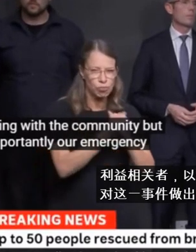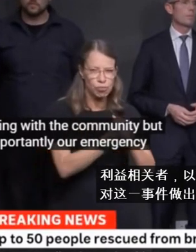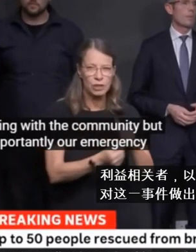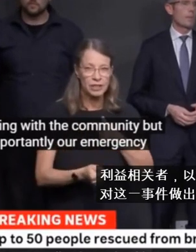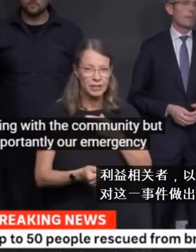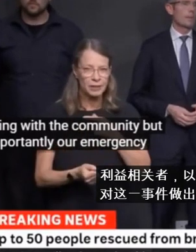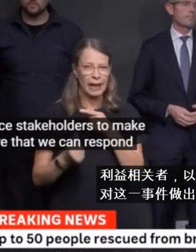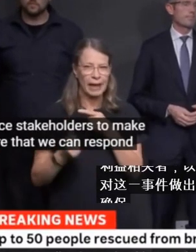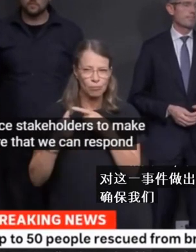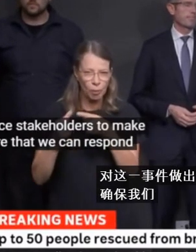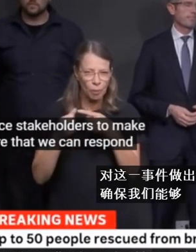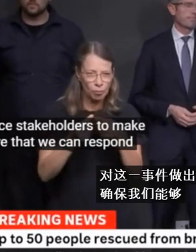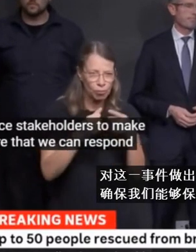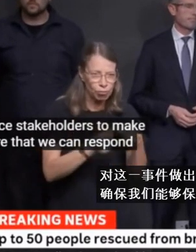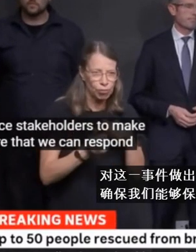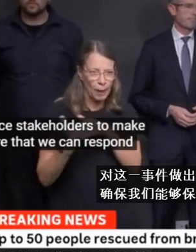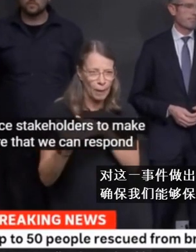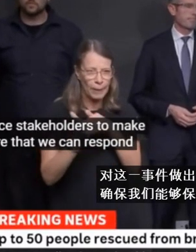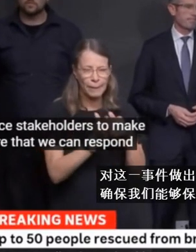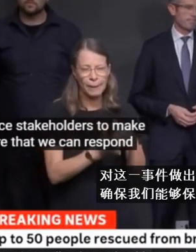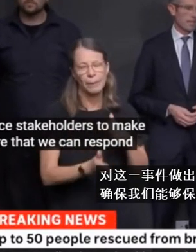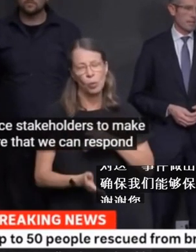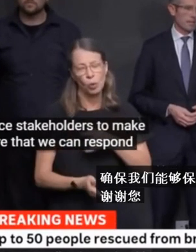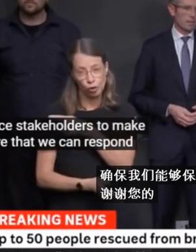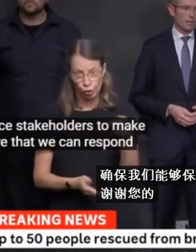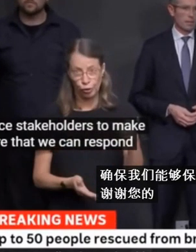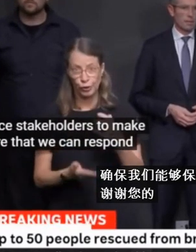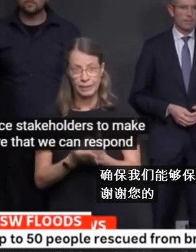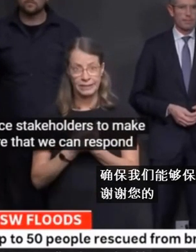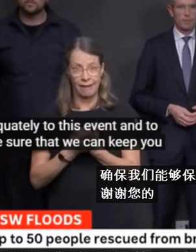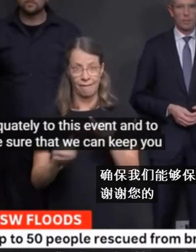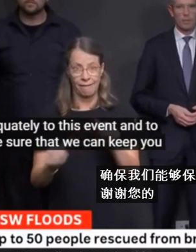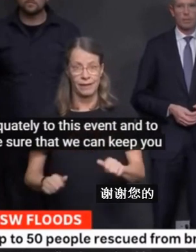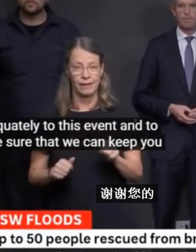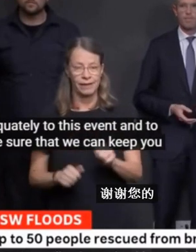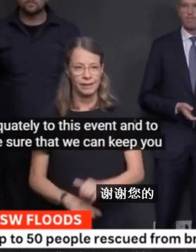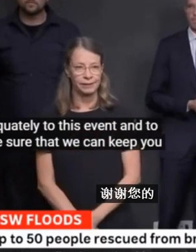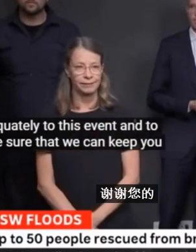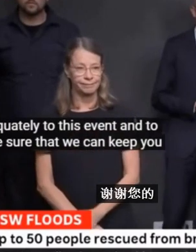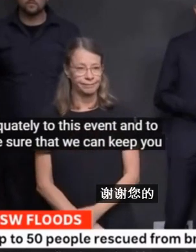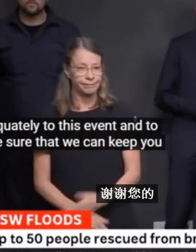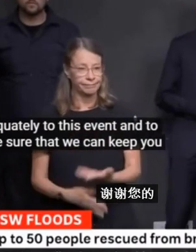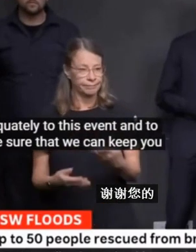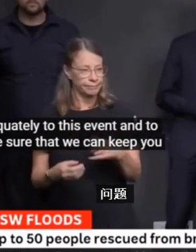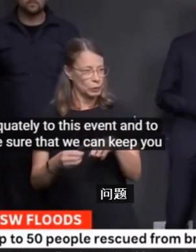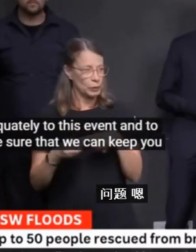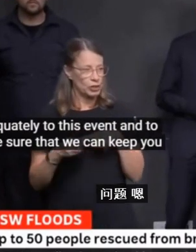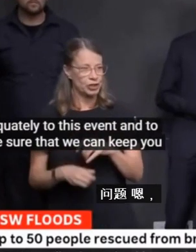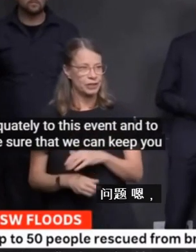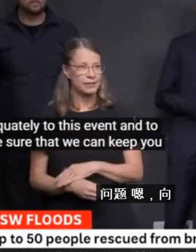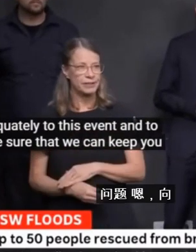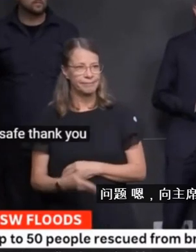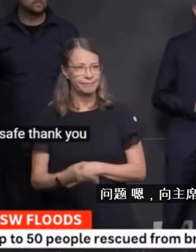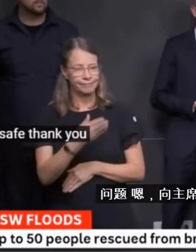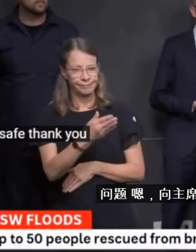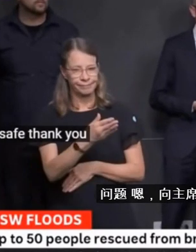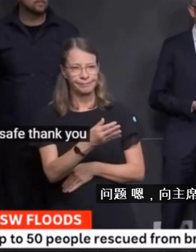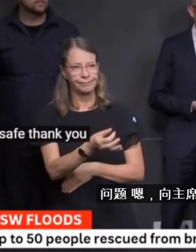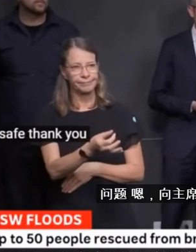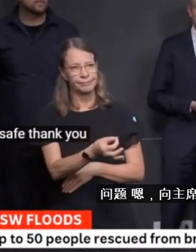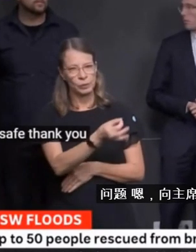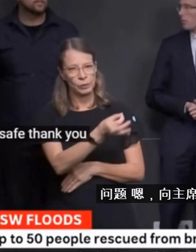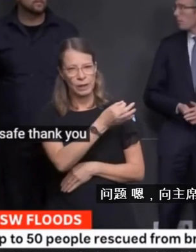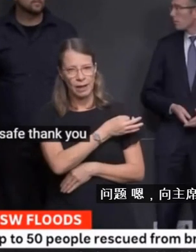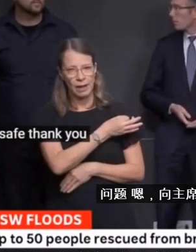adequately to this event and to make sure that we can keep you safe. Thank you. Questions? Question for